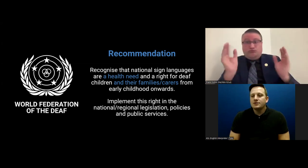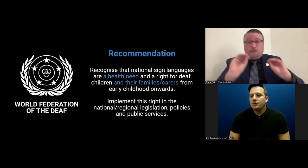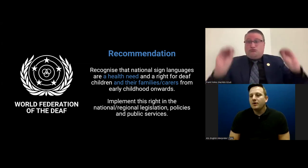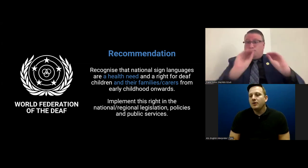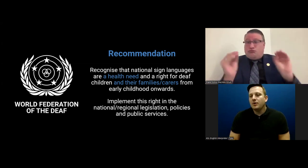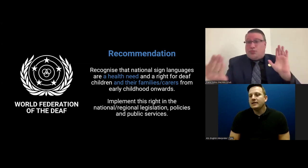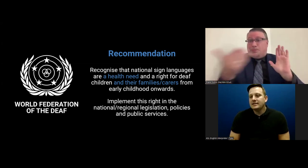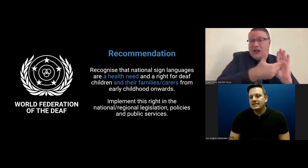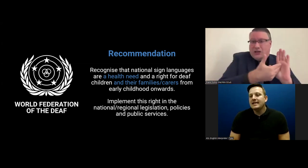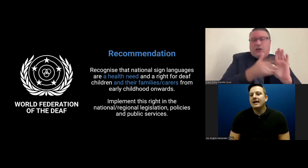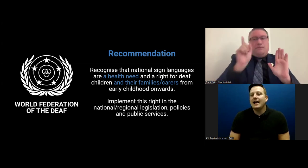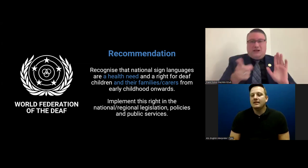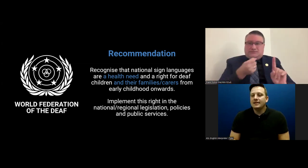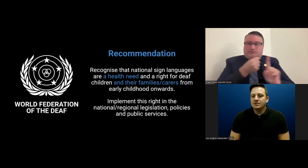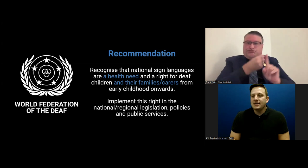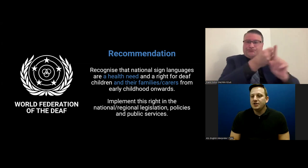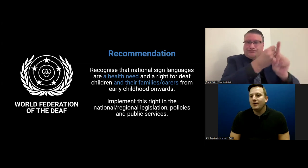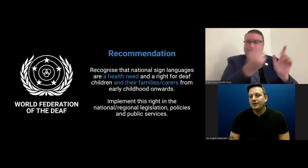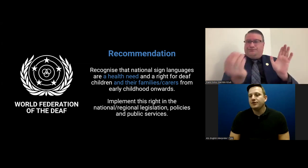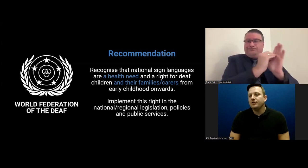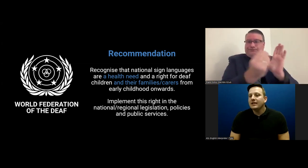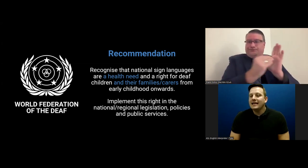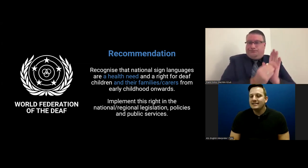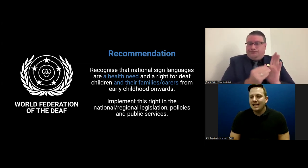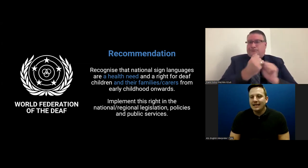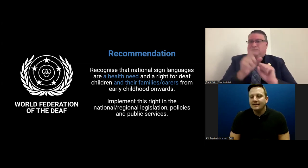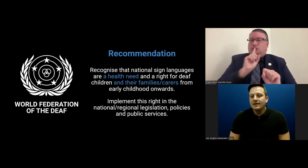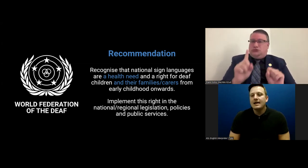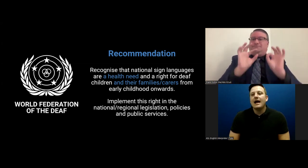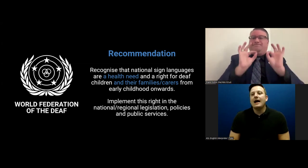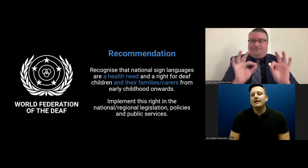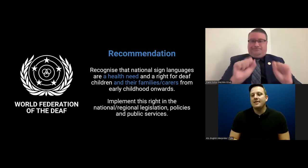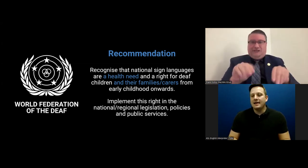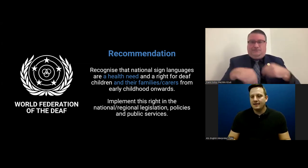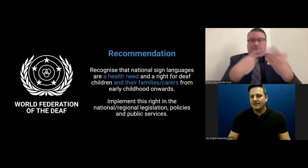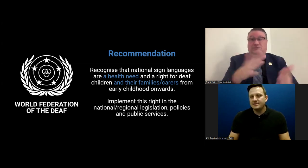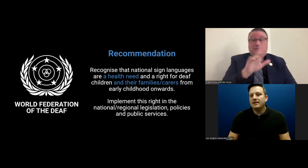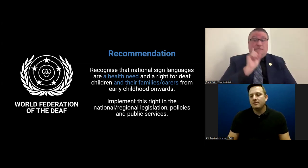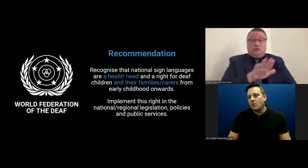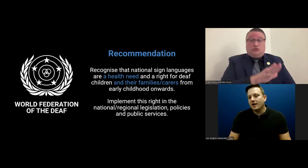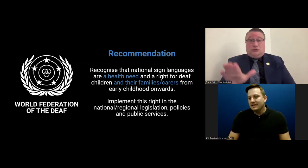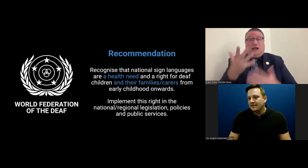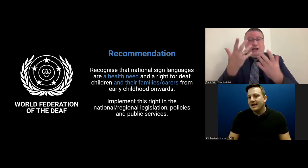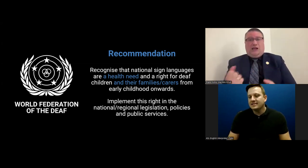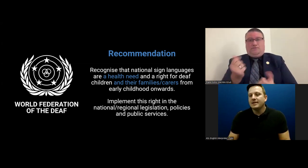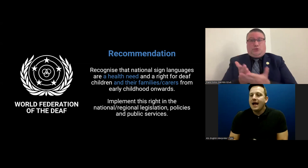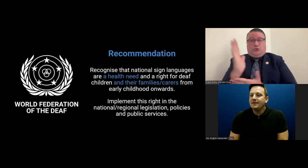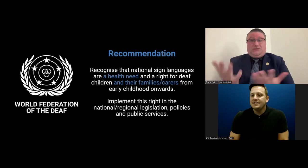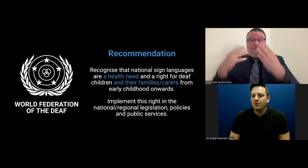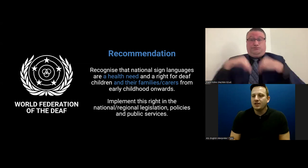So we're wanting to see legislation where there currently isn't any, that this be a requirement. And that is some of the advocacy work that